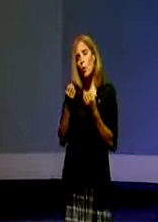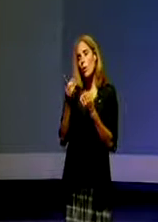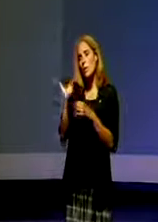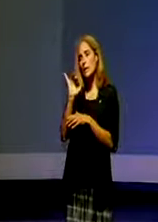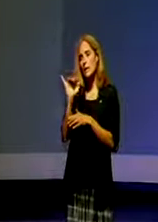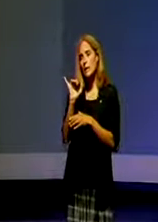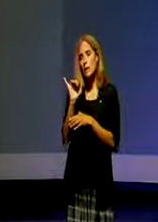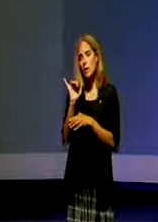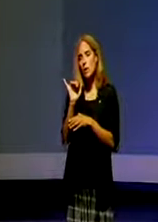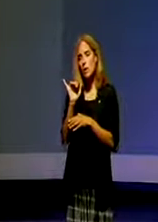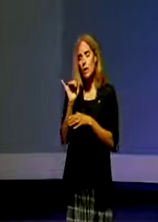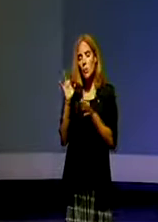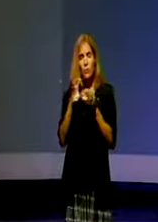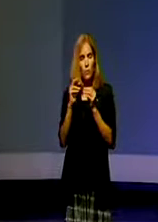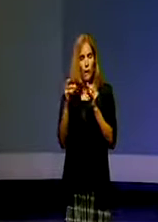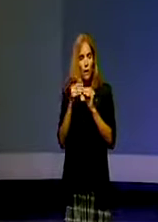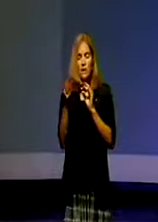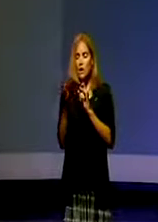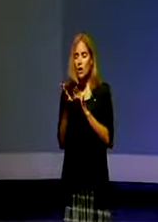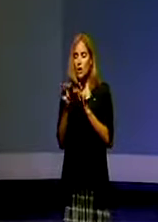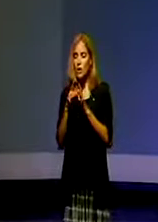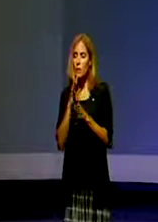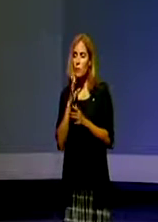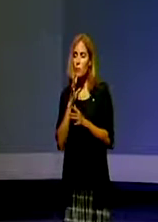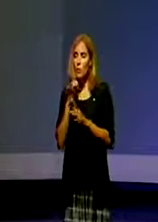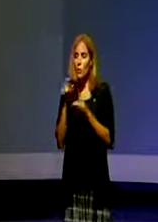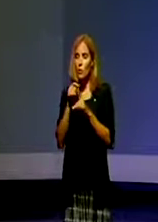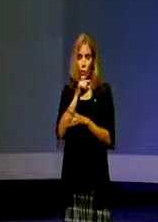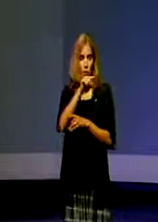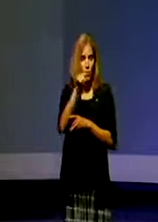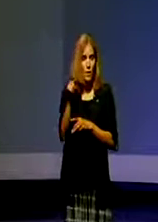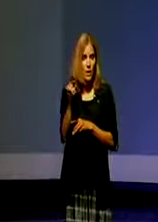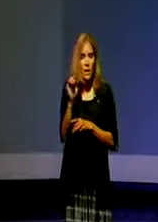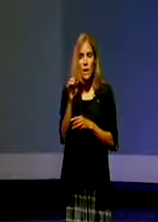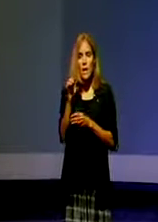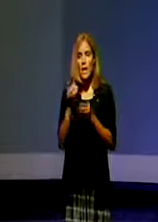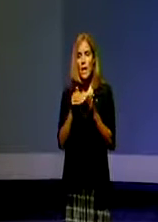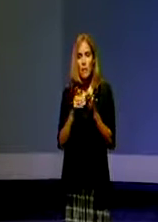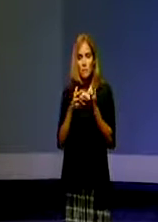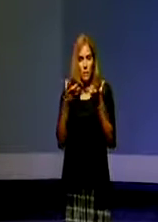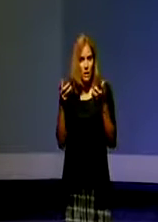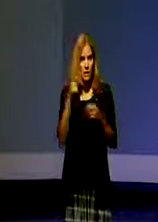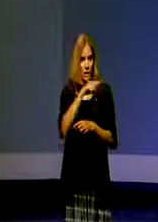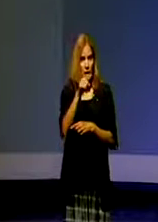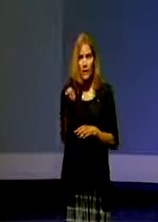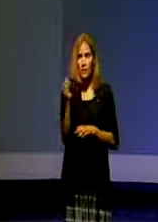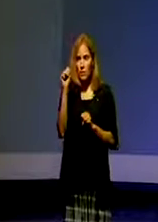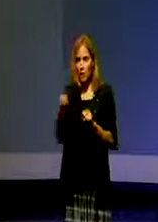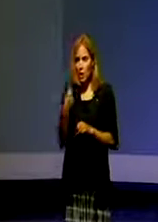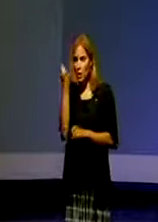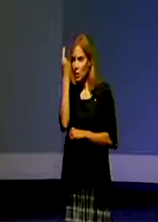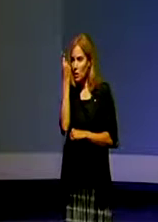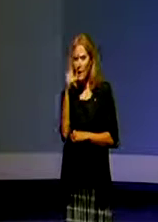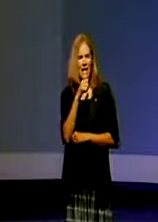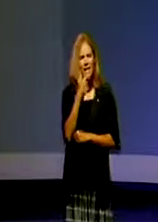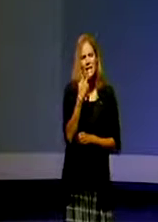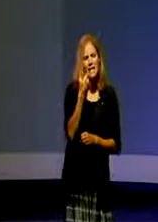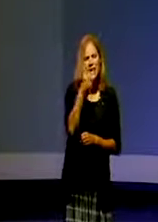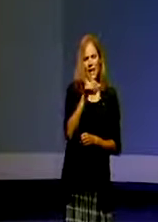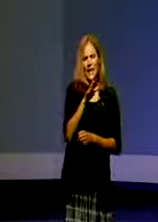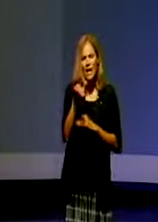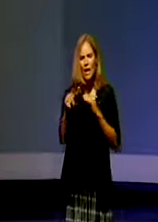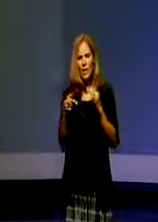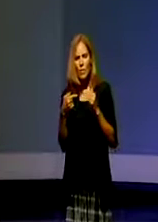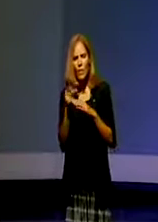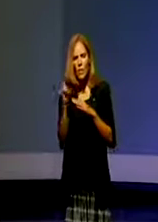similar parables, Jesus spoke the word to them as much as they could understand. He did not say anything to